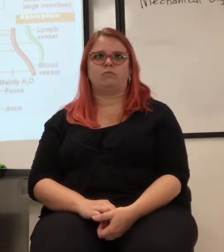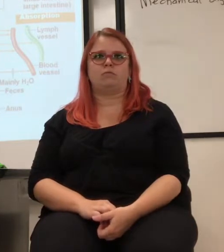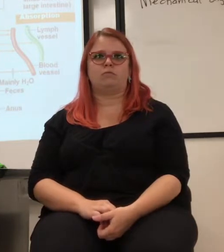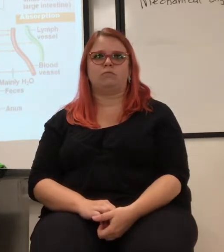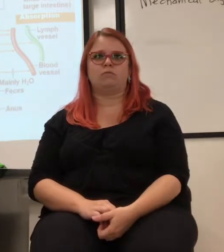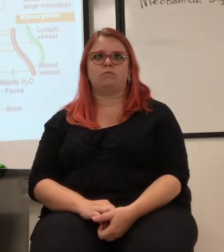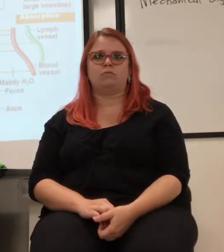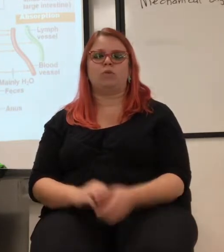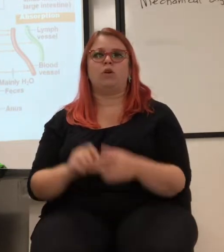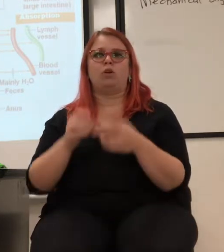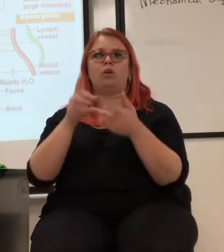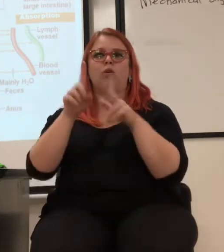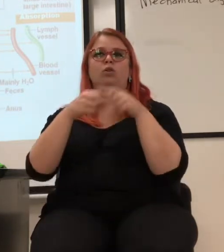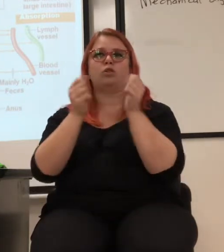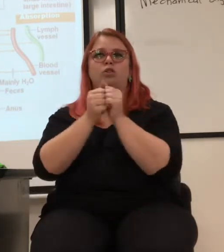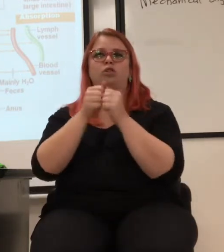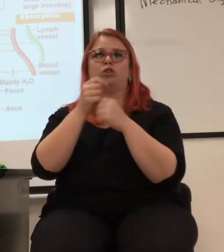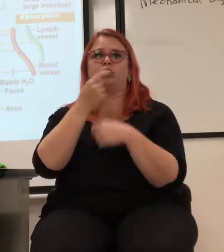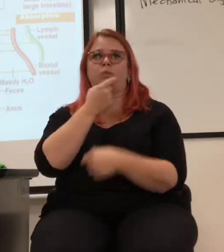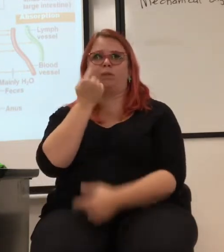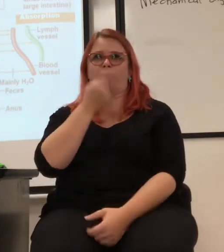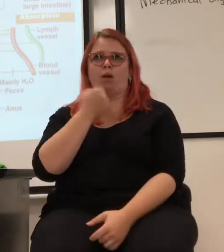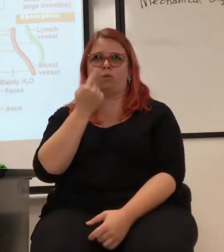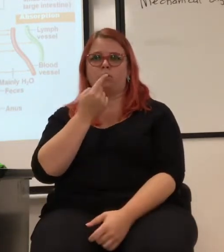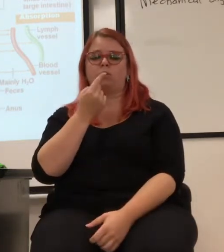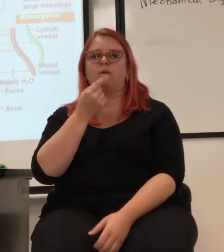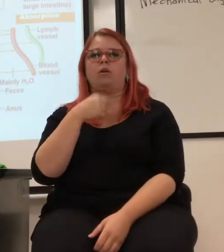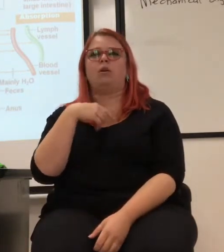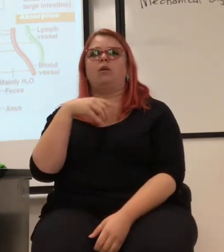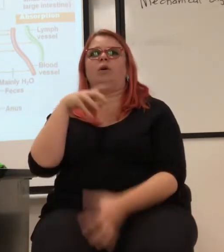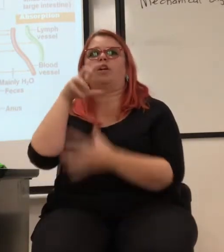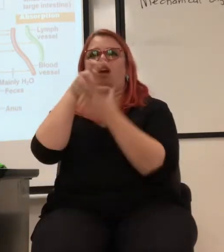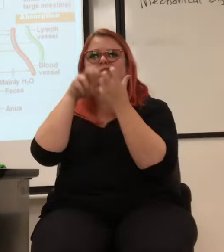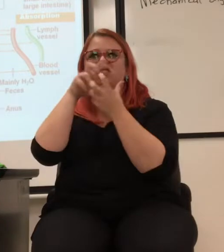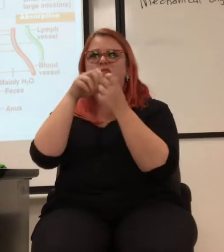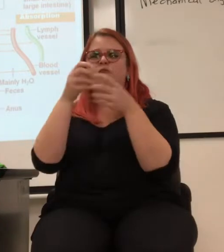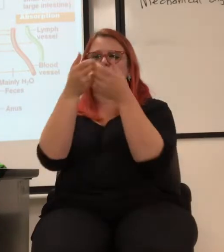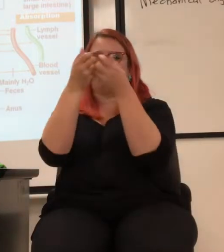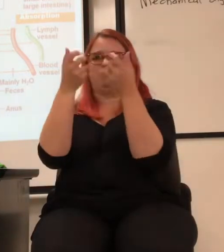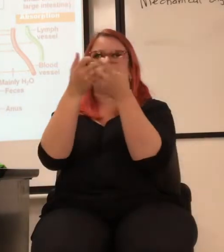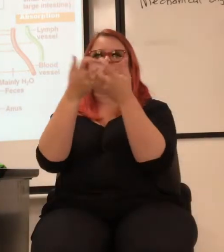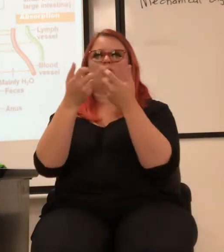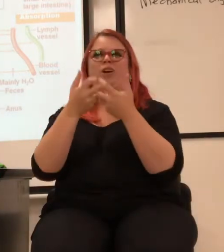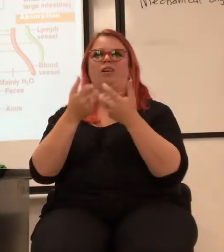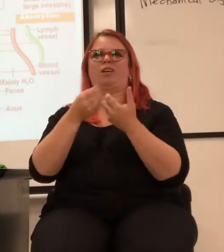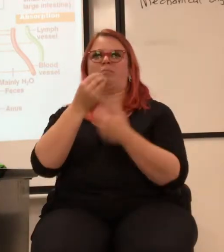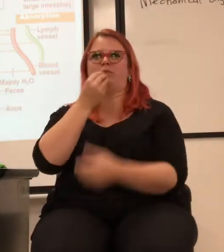Well, it starts with the mouth, right? The oral cavity. Chewing.